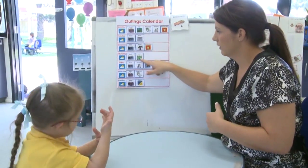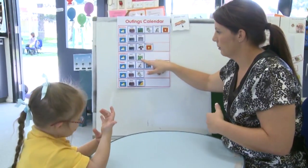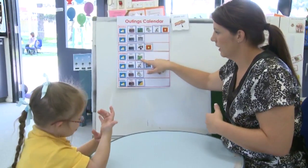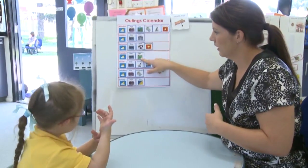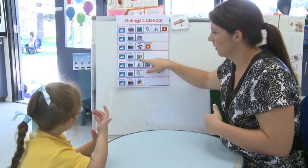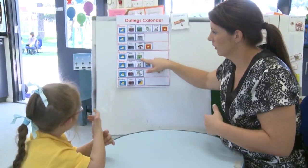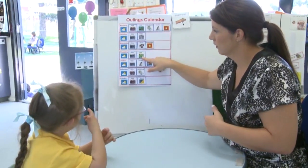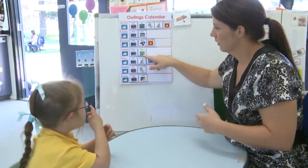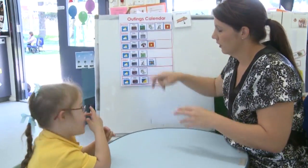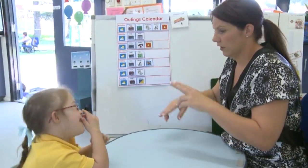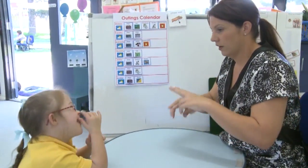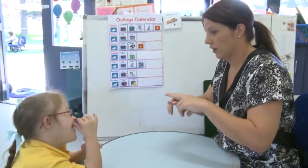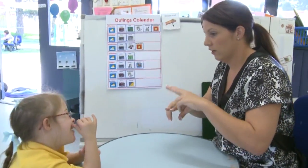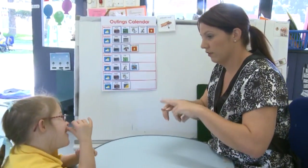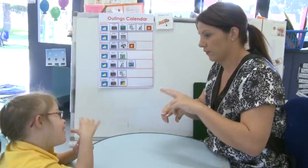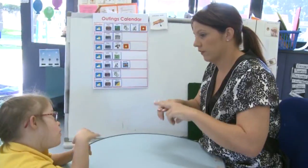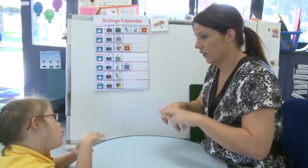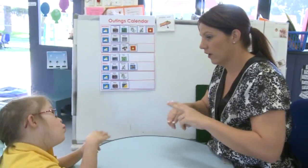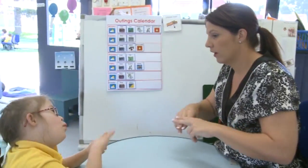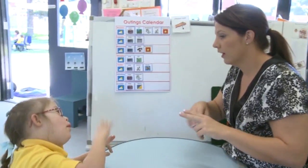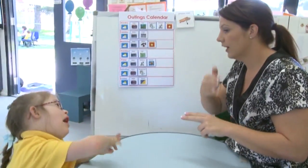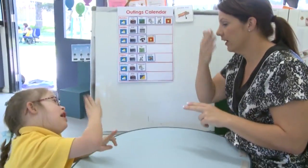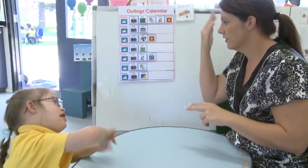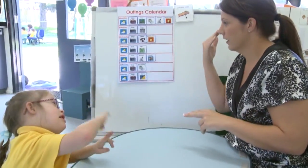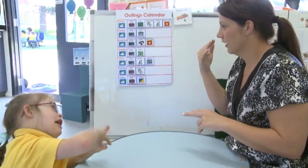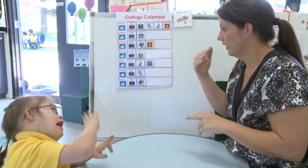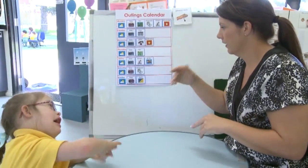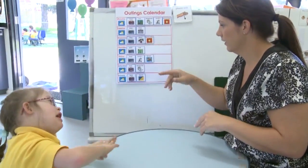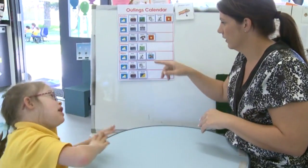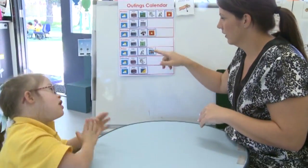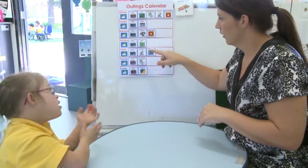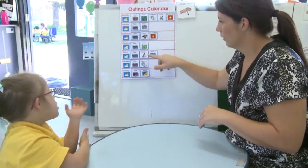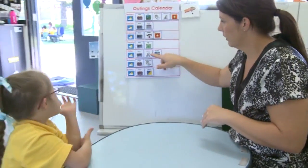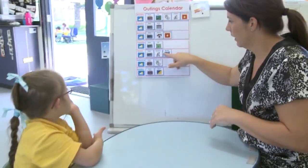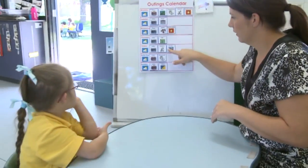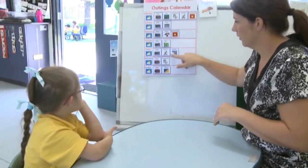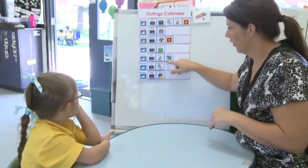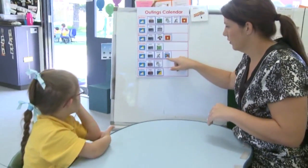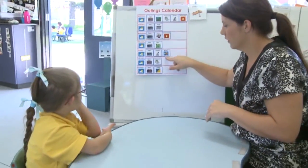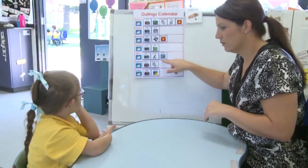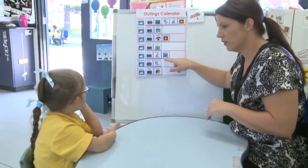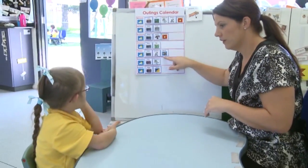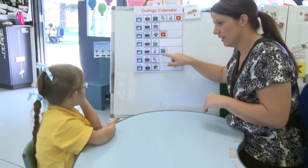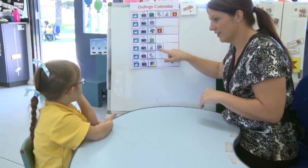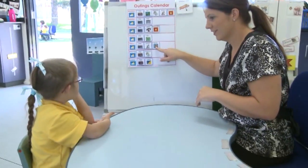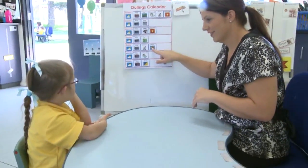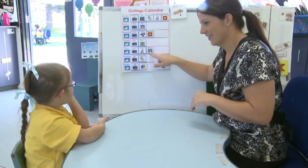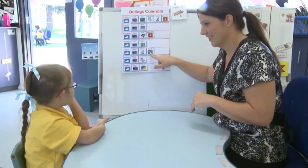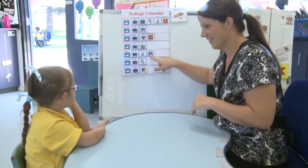it. On Friday, we need to go to the movies.